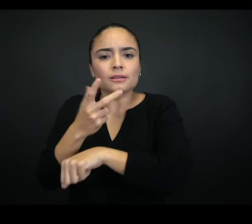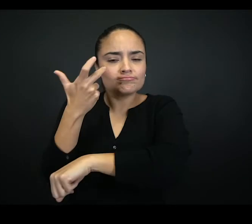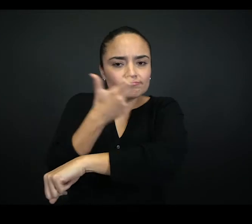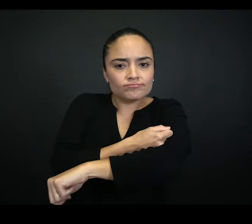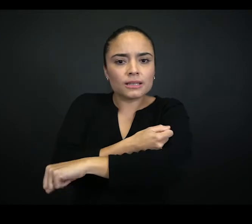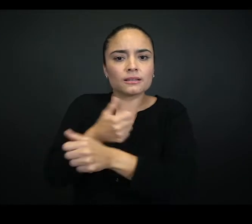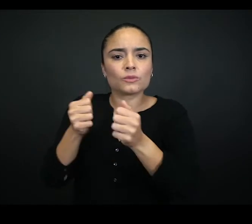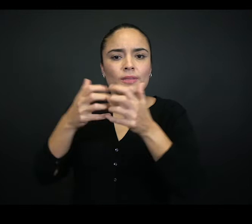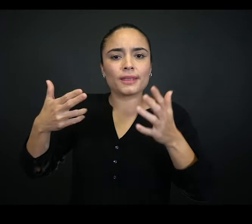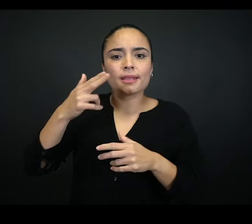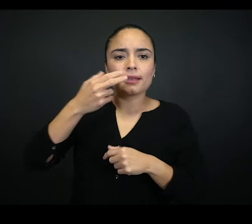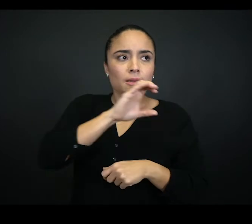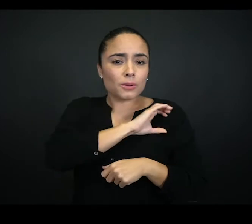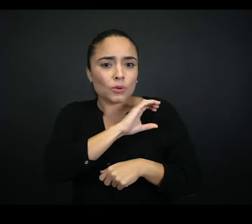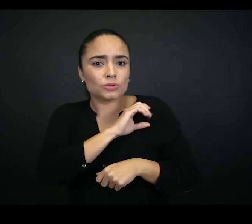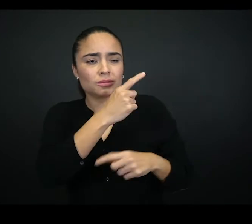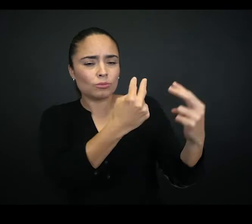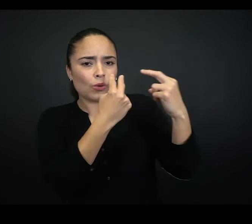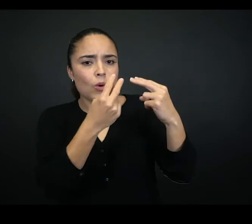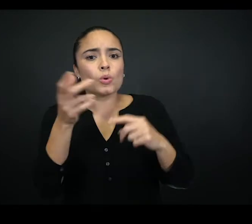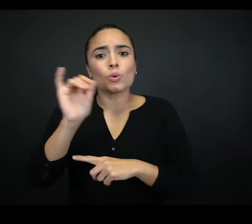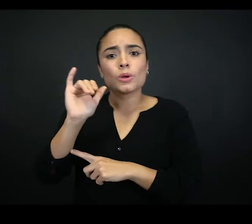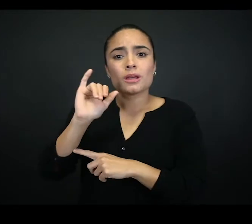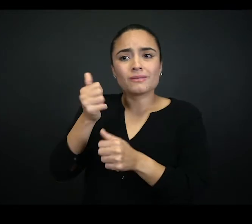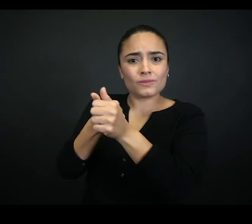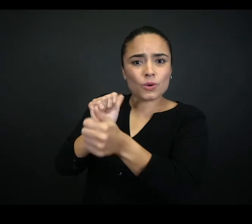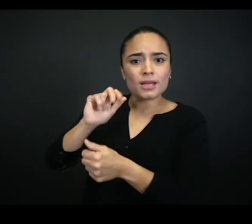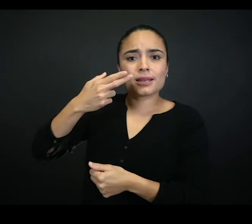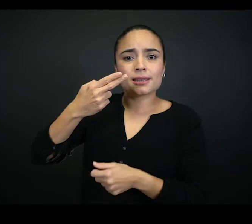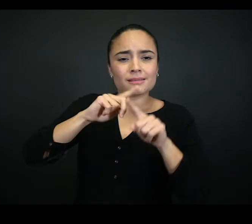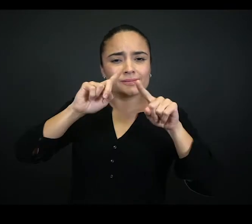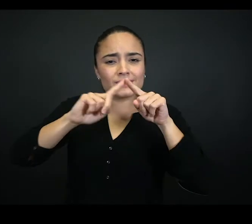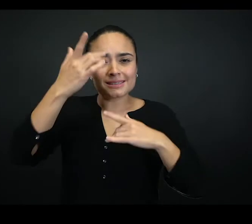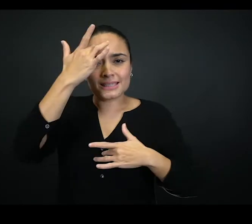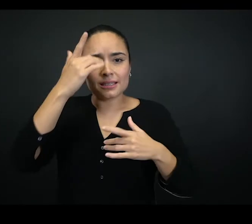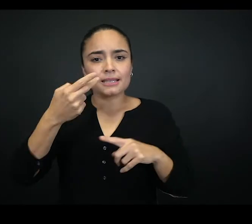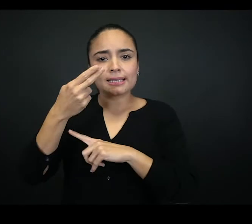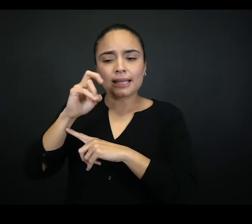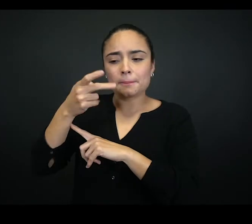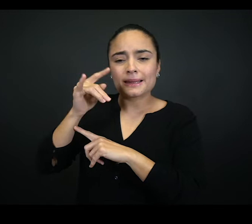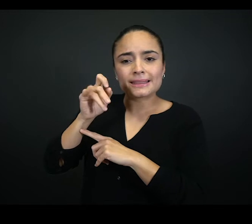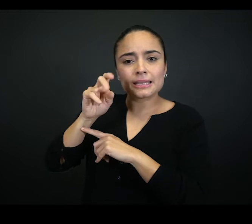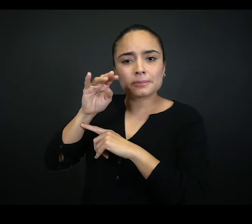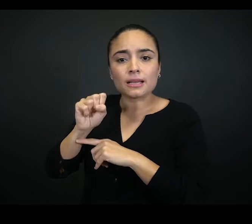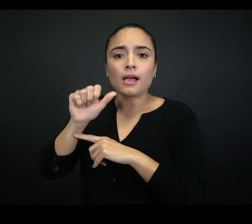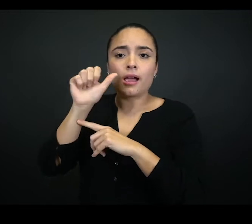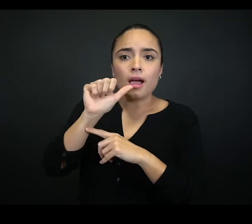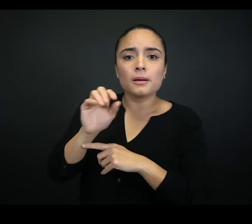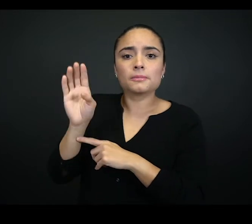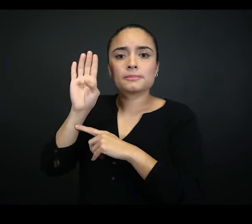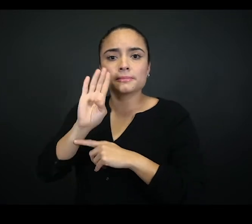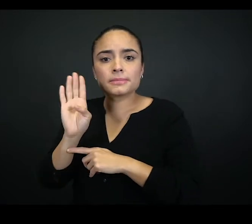those services for them. And the most important part of harm reduction is involving people